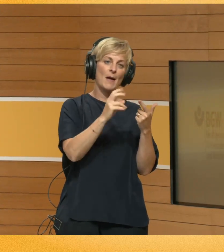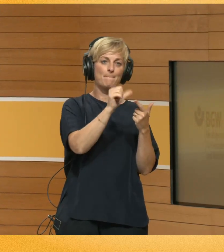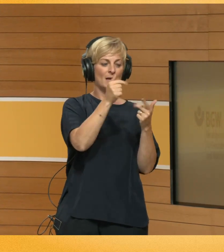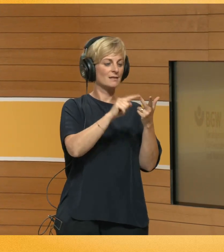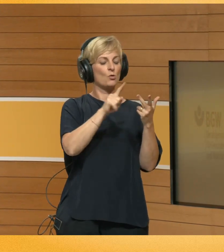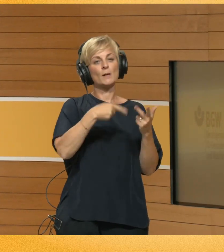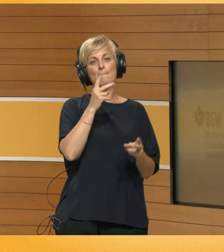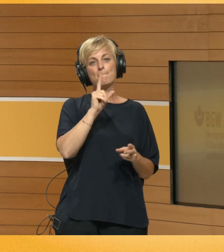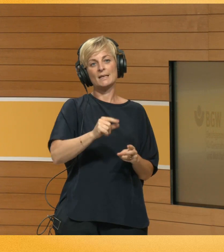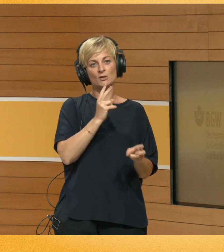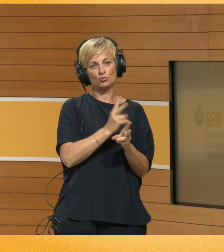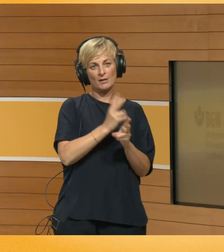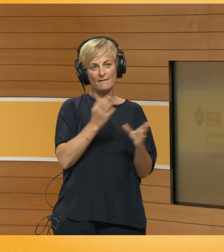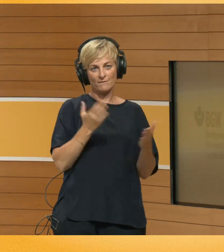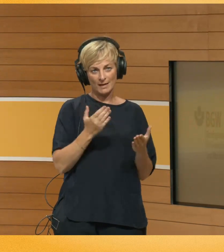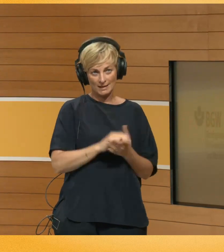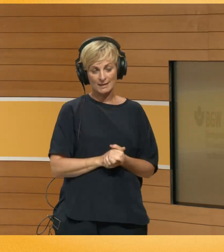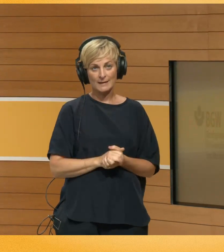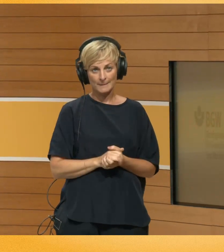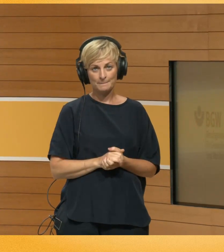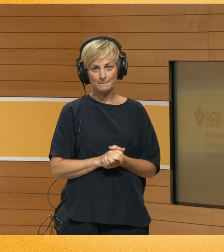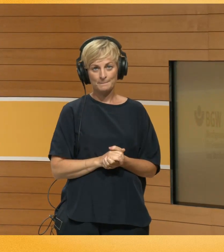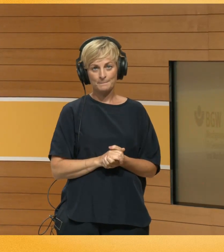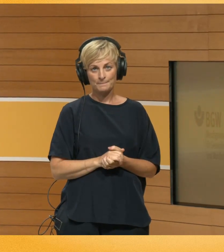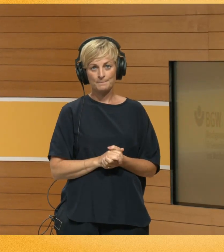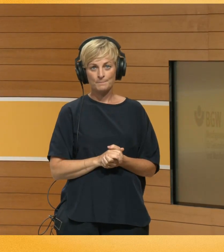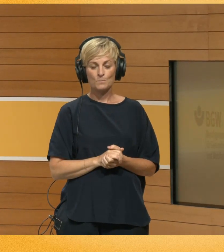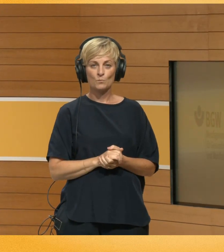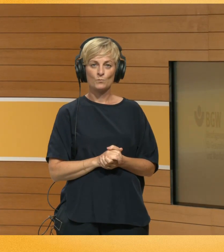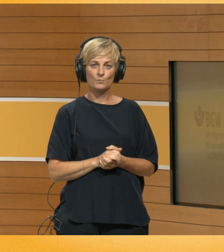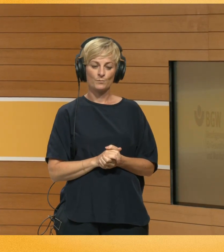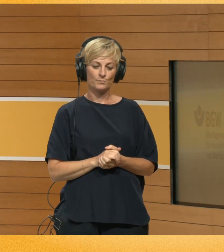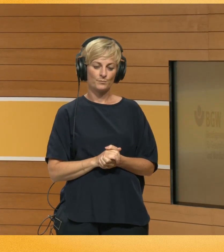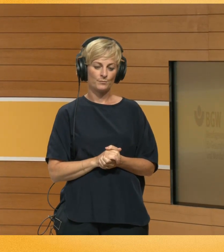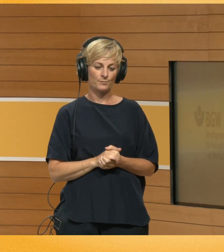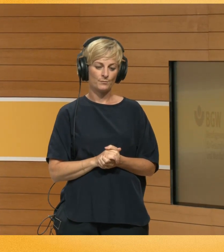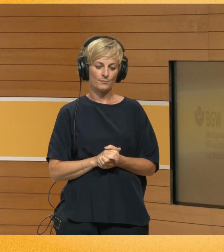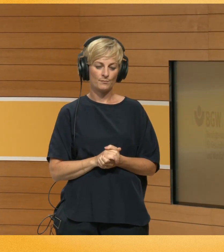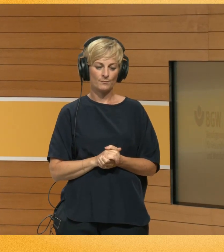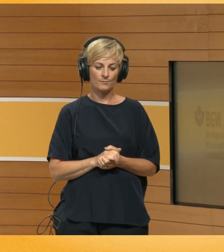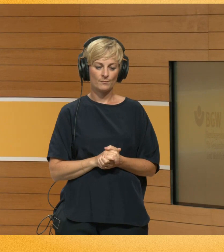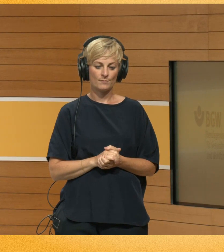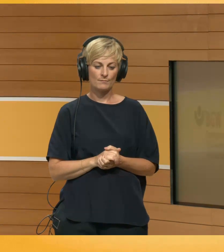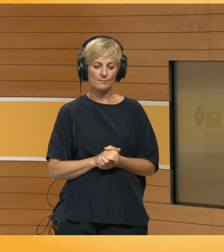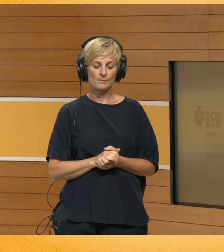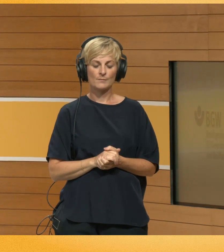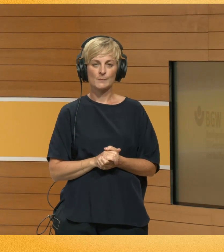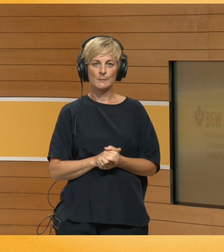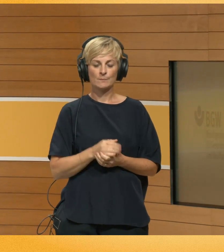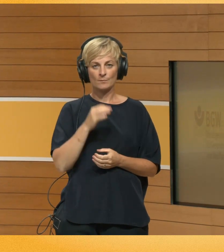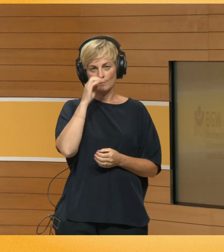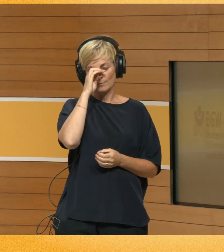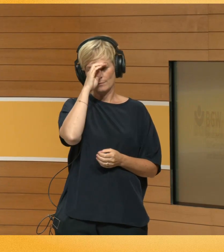recommendations for that. And you know, and we also went very detailed when it comes to the angle of